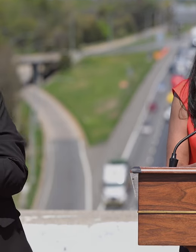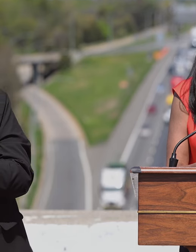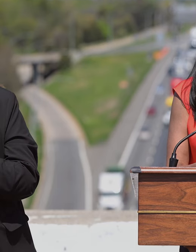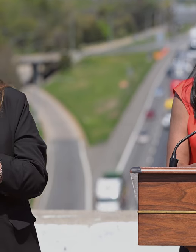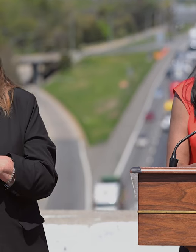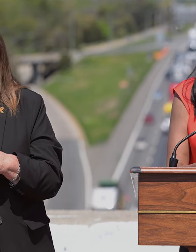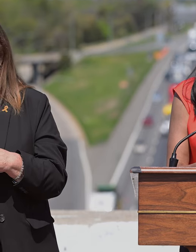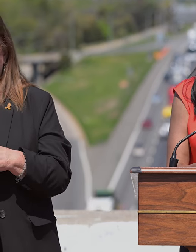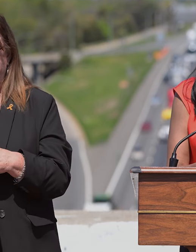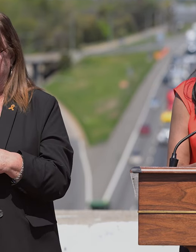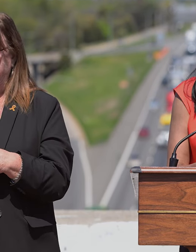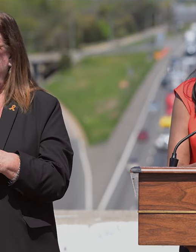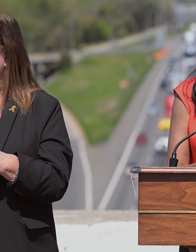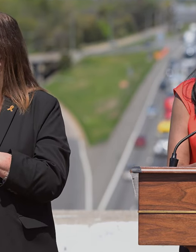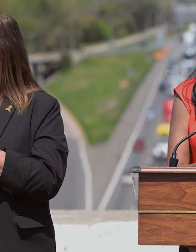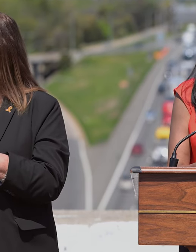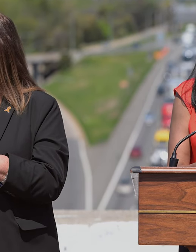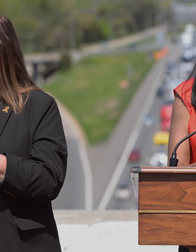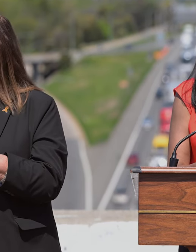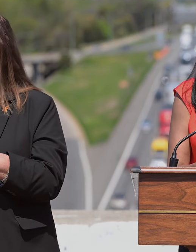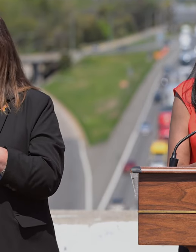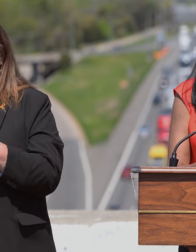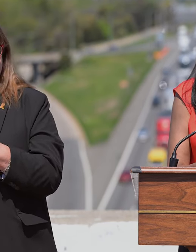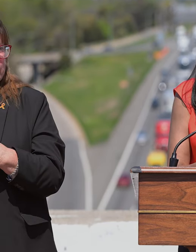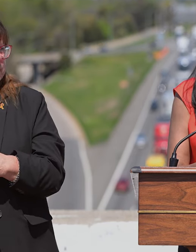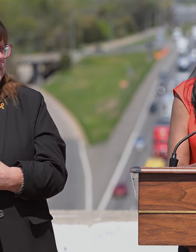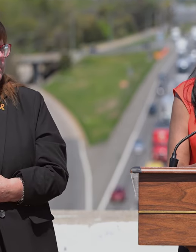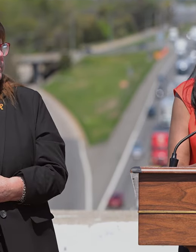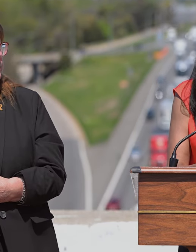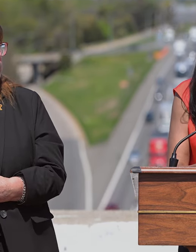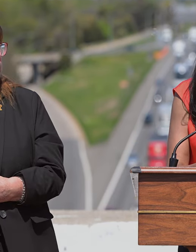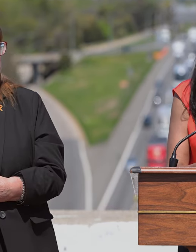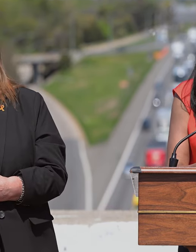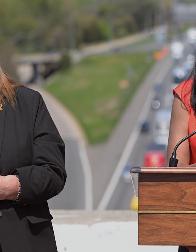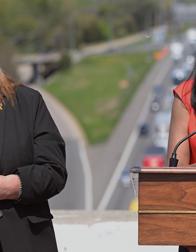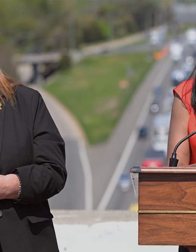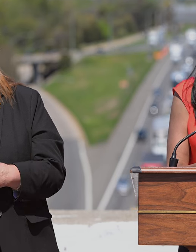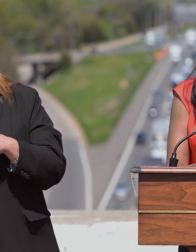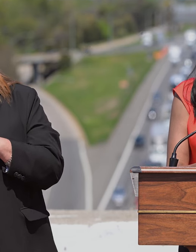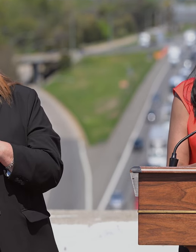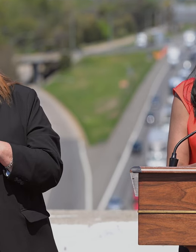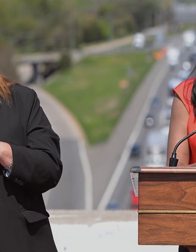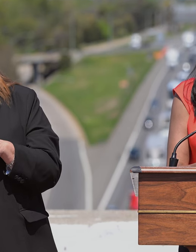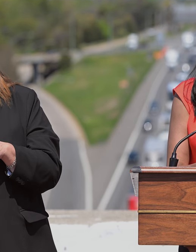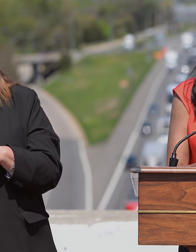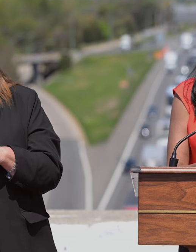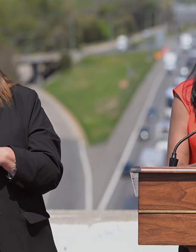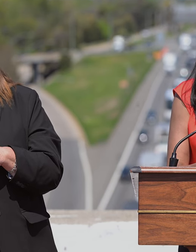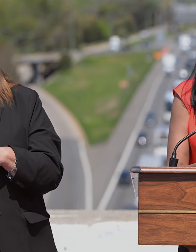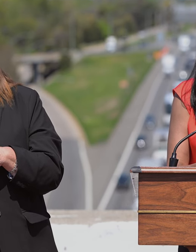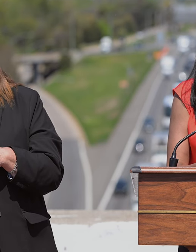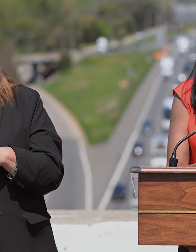you, me, and everyone in between. As you heard earlier, on